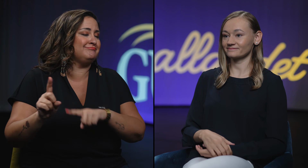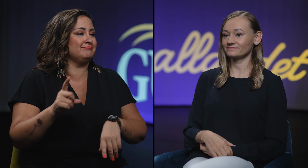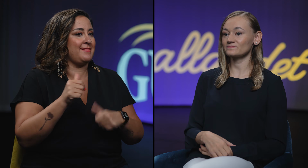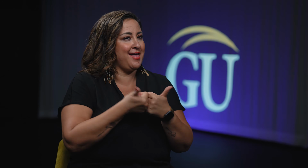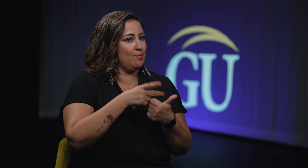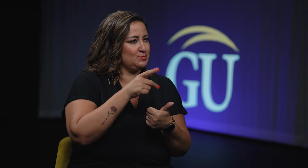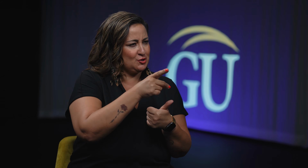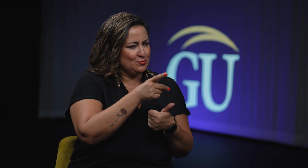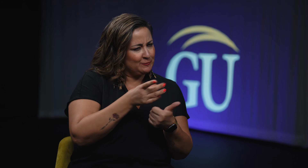How do you support them?